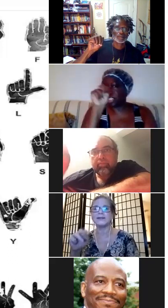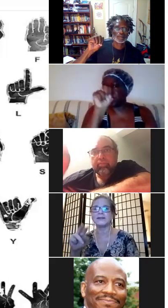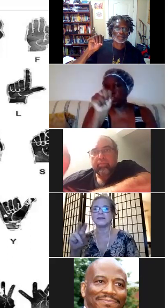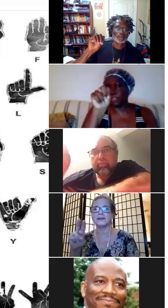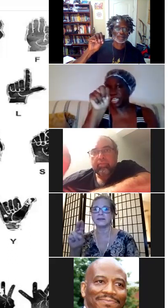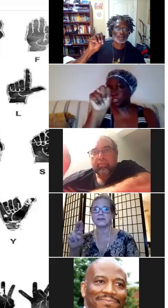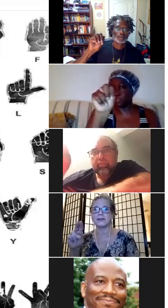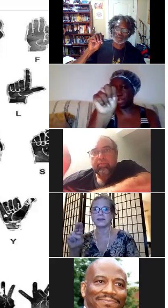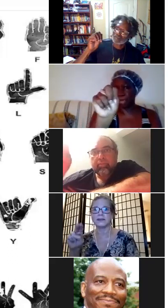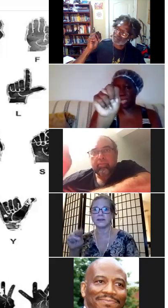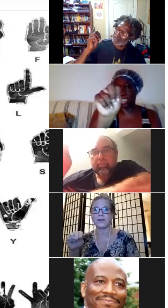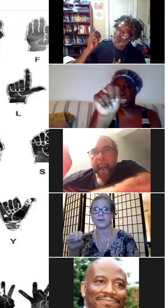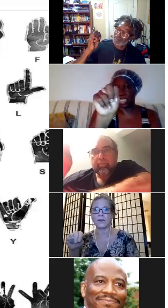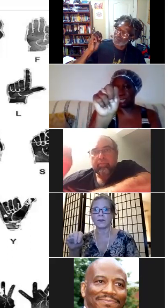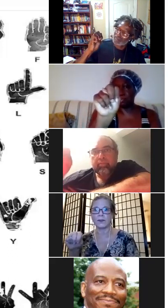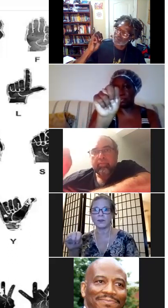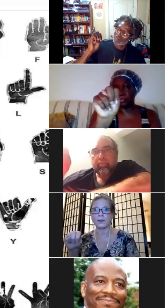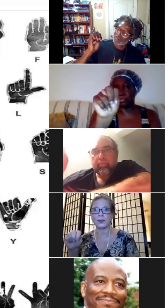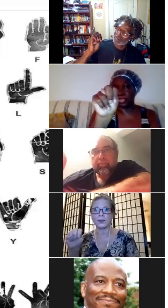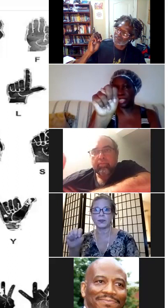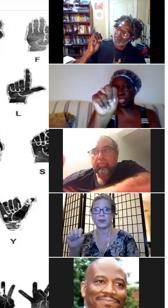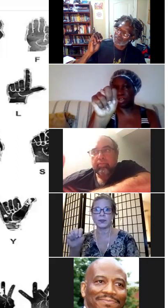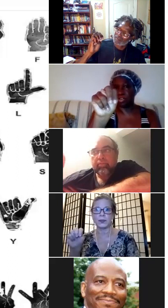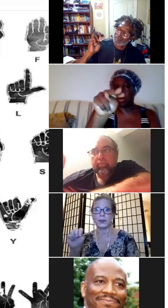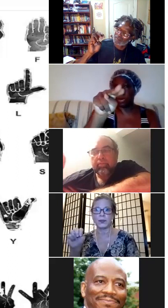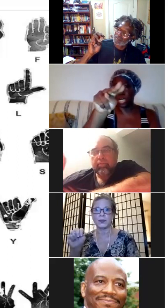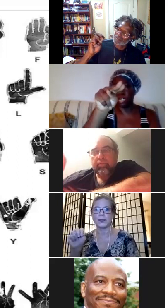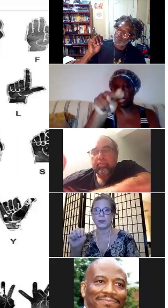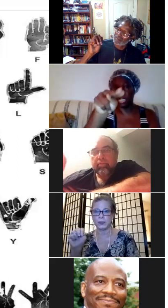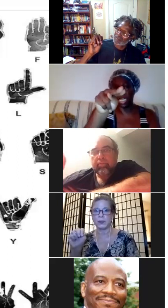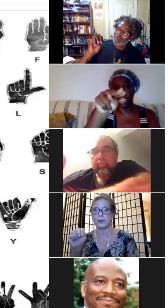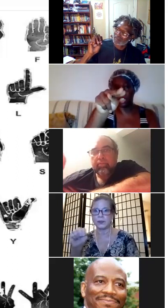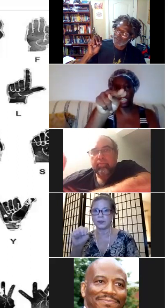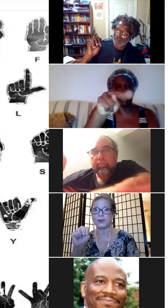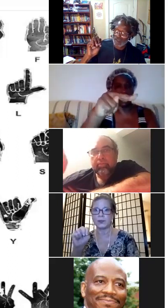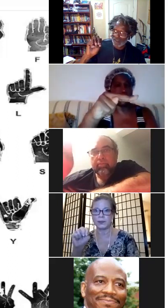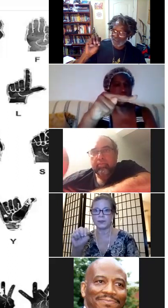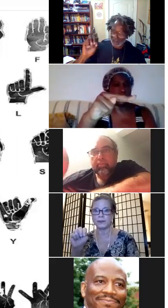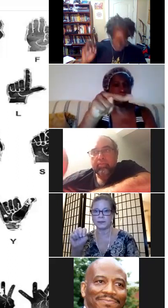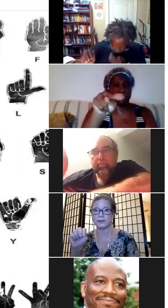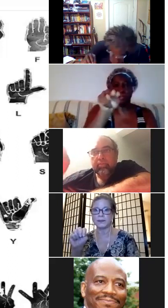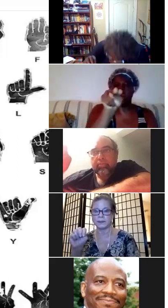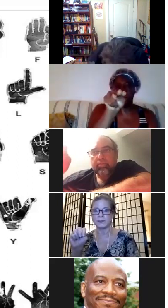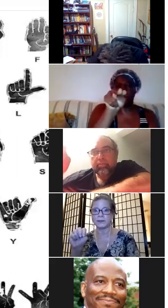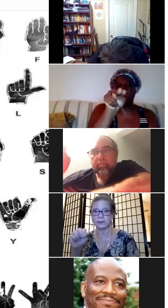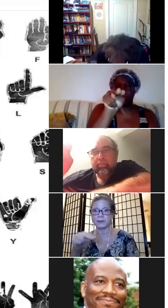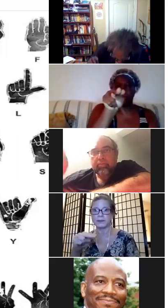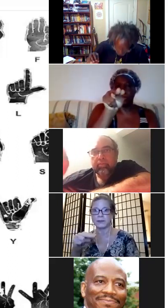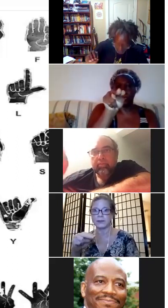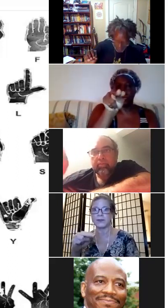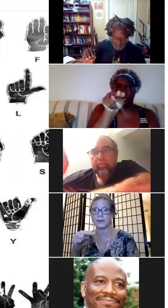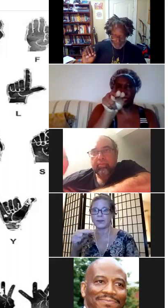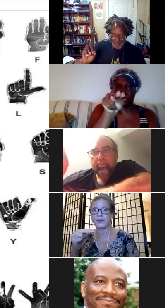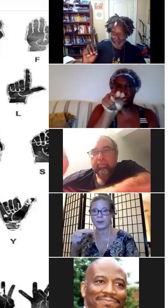with two fingers overlapping the thumb or laying straight across the thumb.